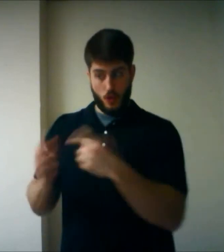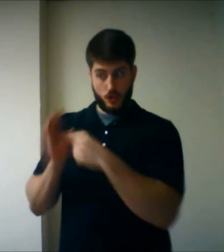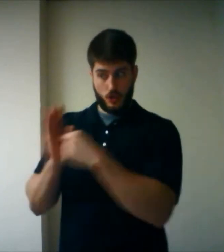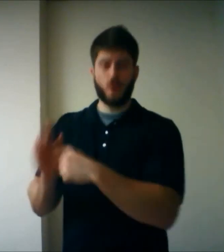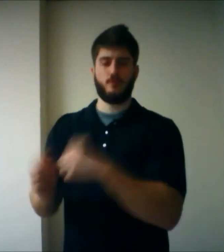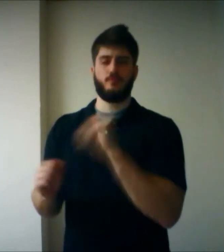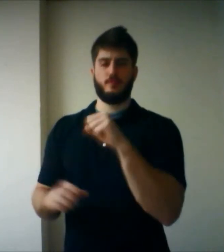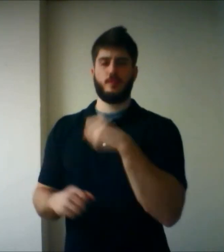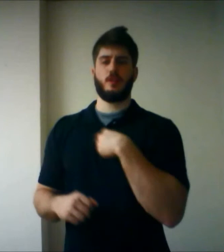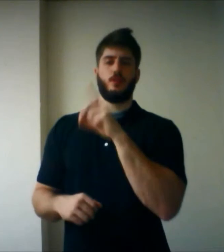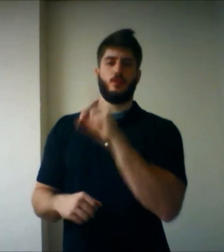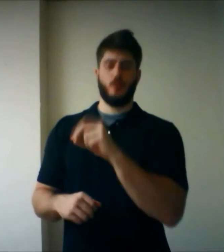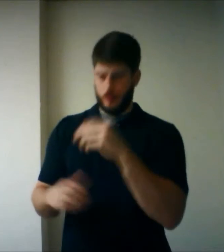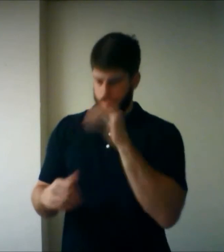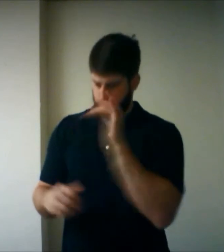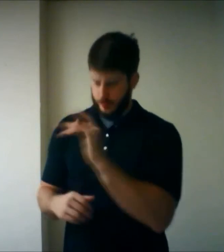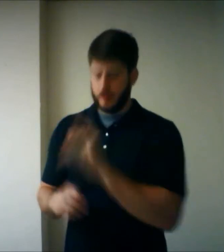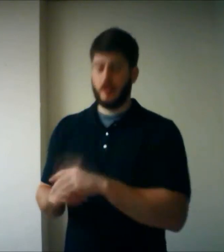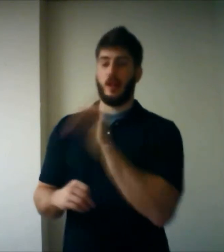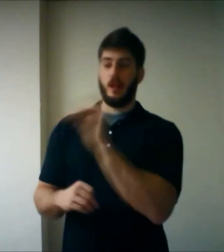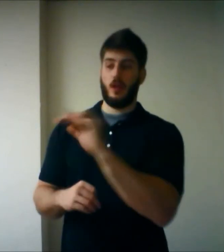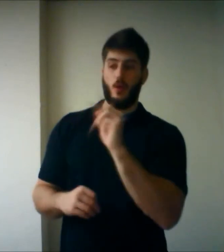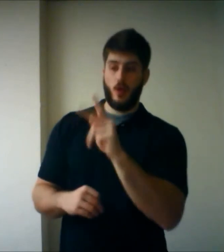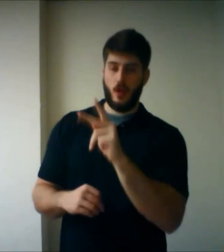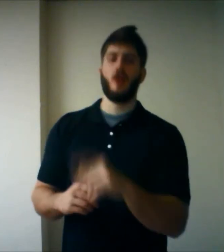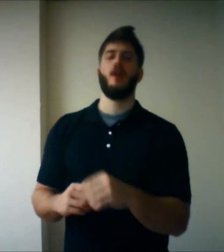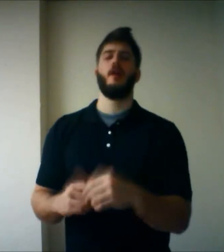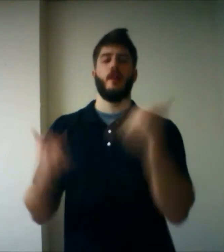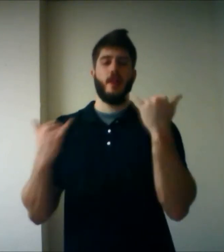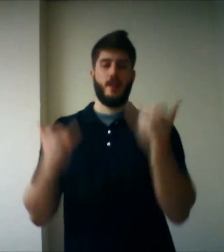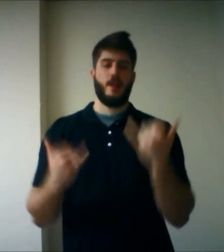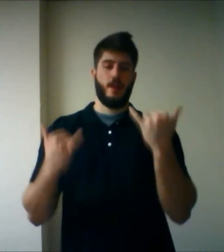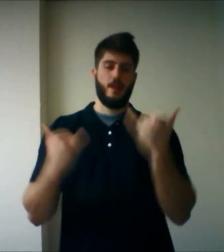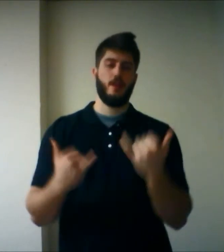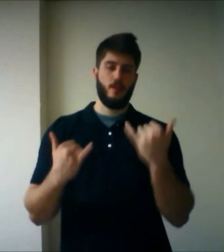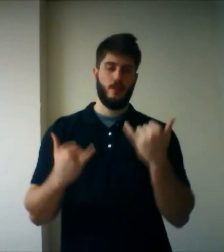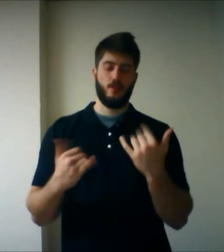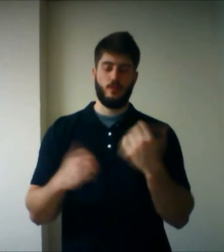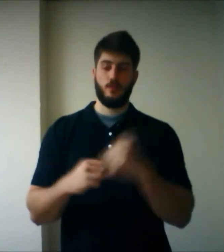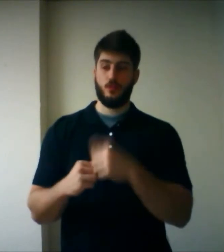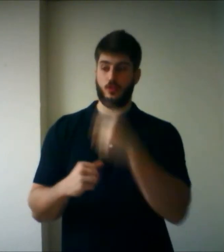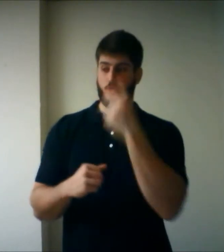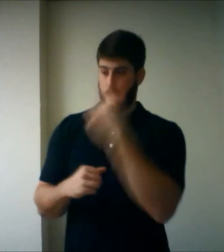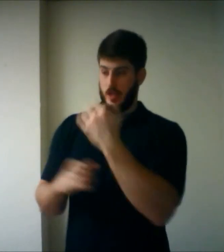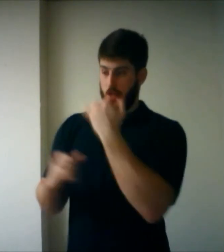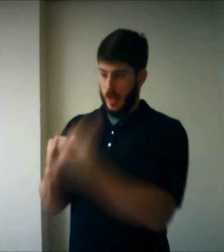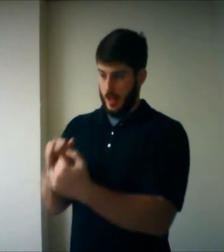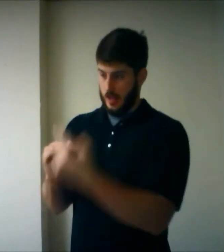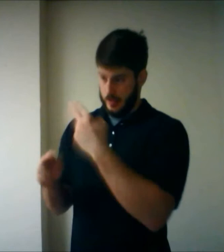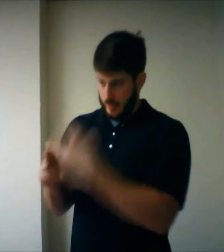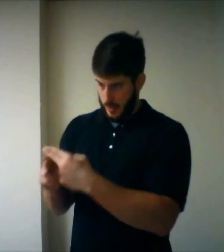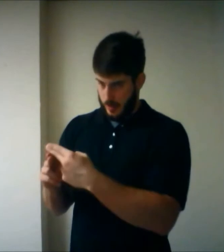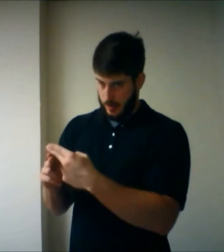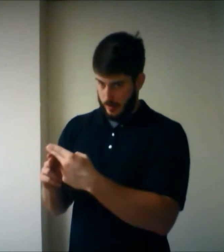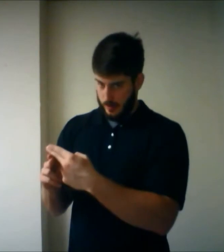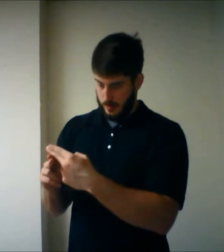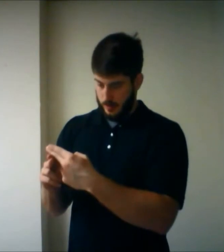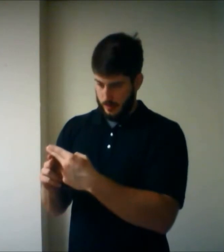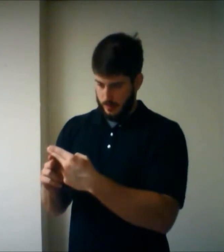Click on OK. And now, apart from seeing last name with the wedge to denote that it's